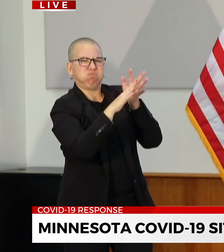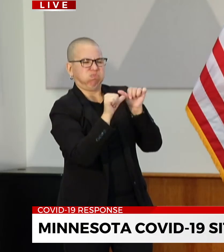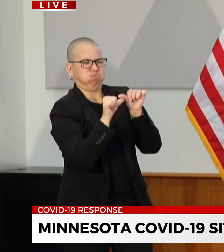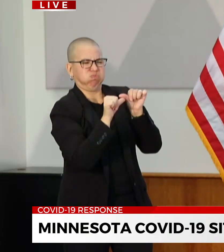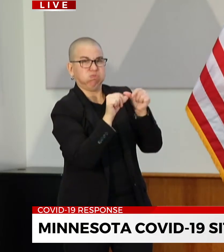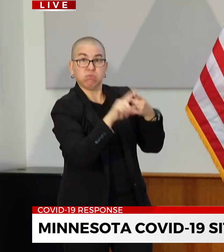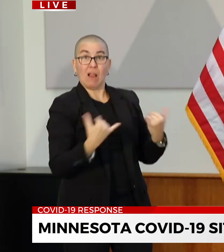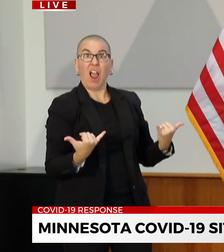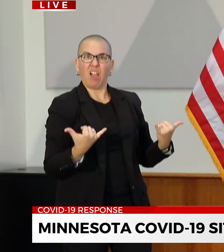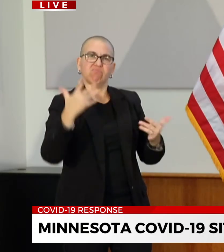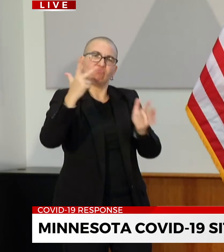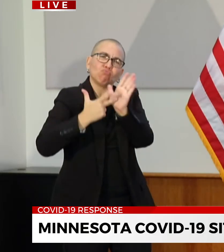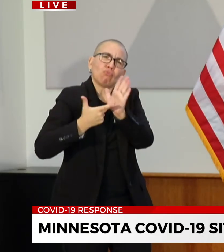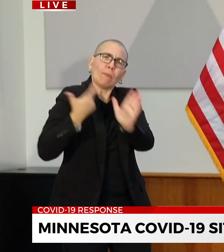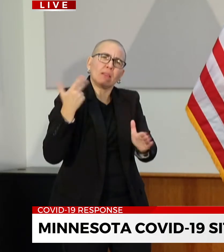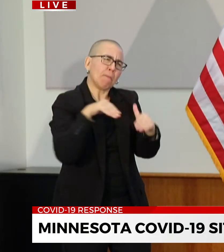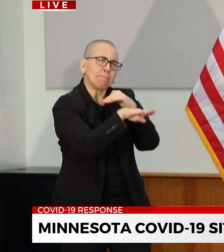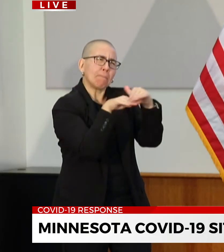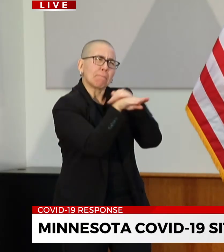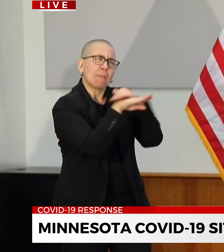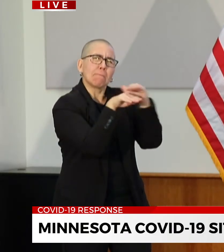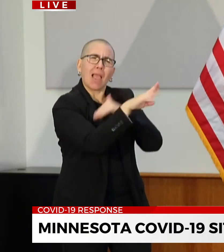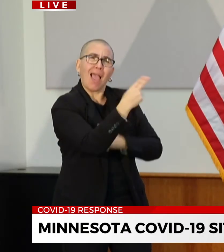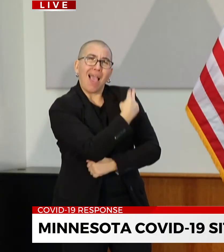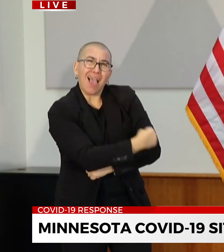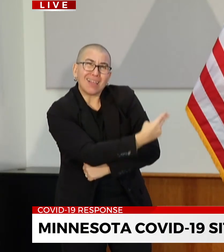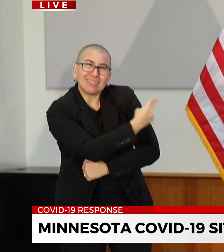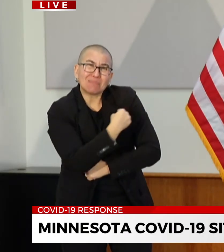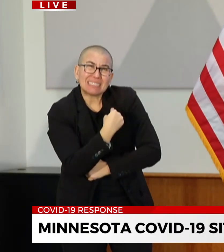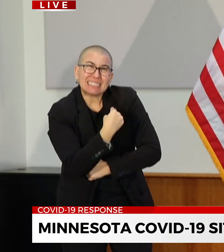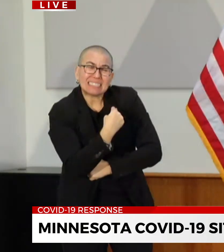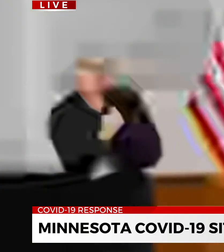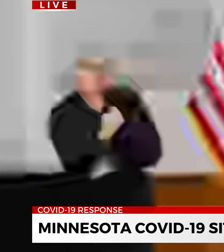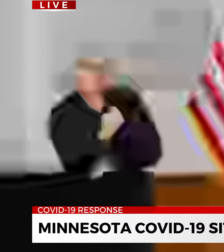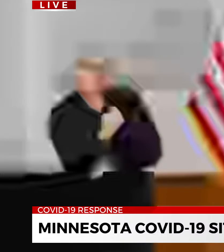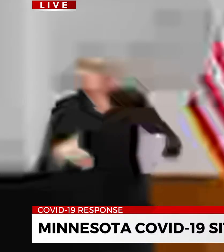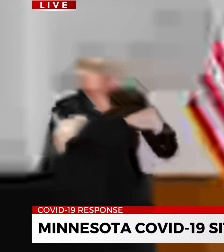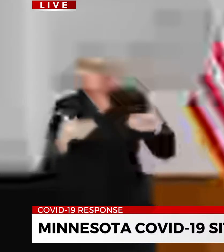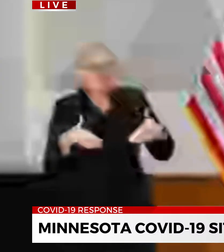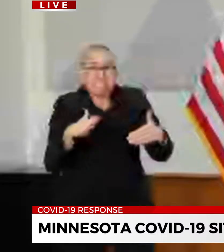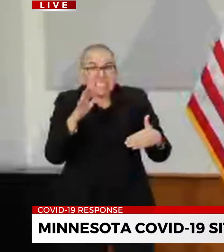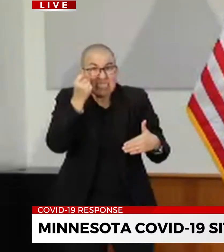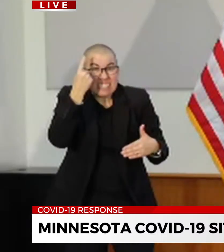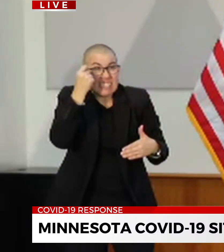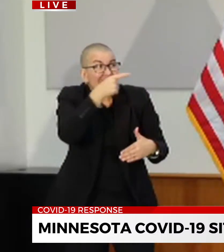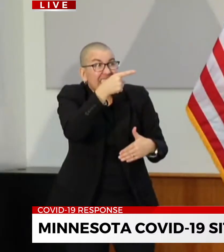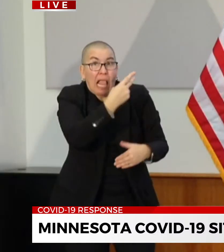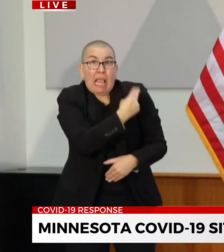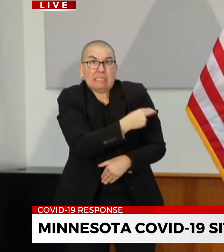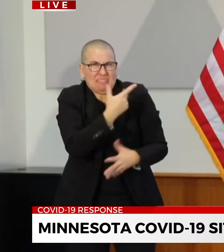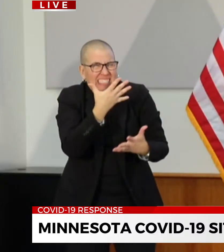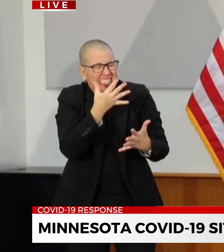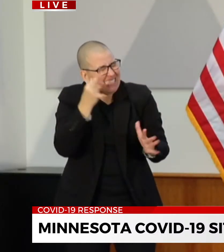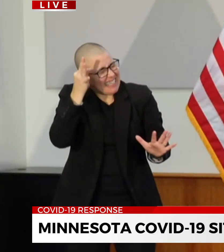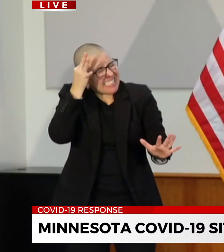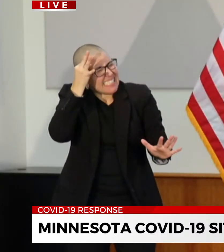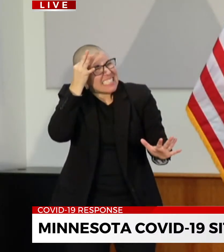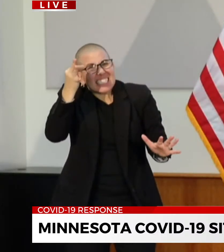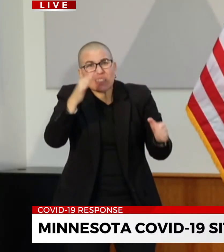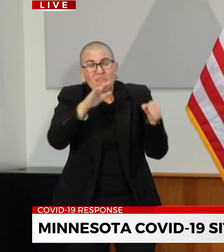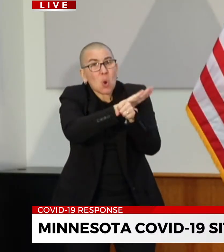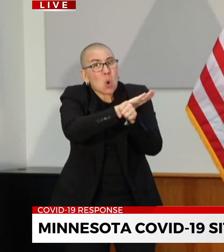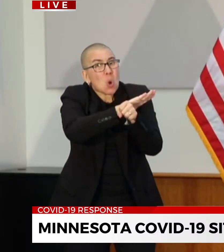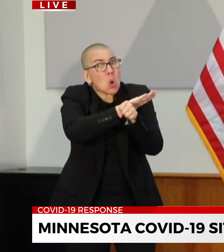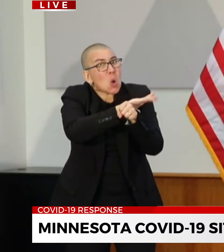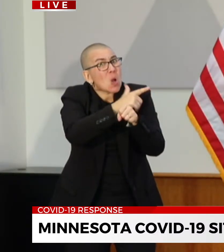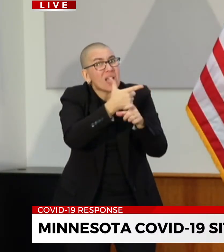as we've talked about before, hospitals that were already running pretty close to capacity, not 100%, but hospitals typically